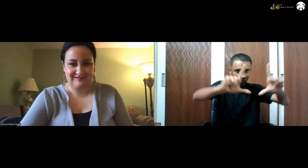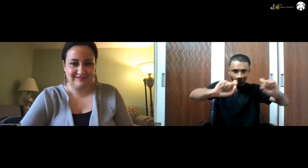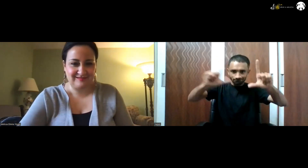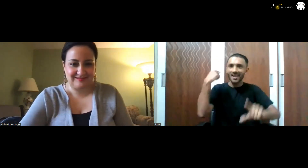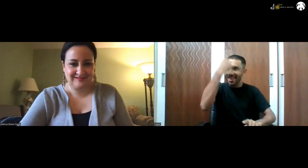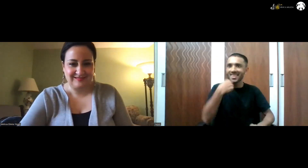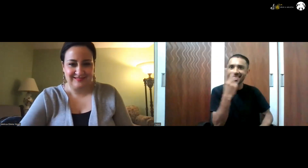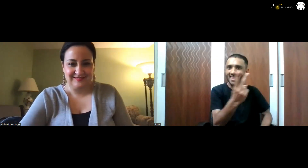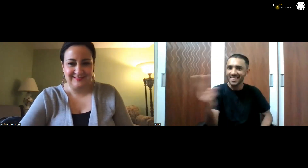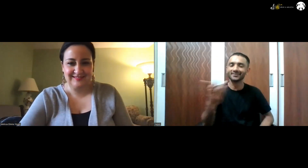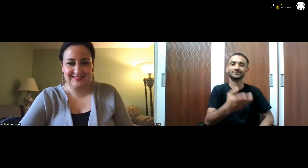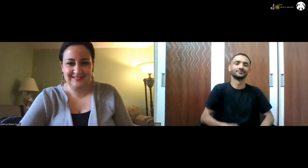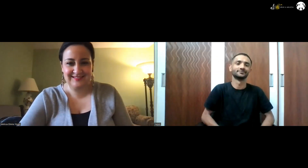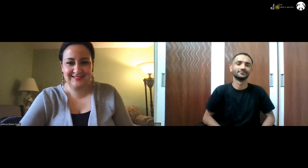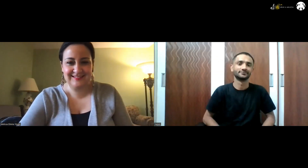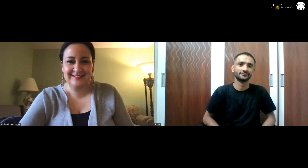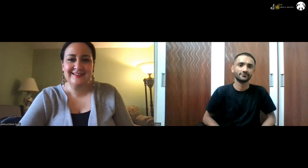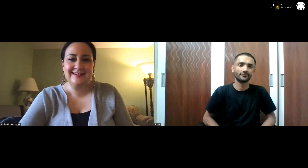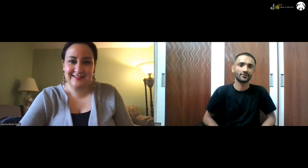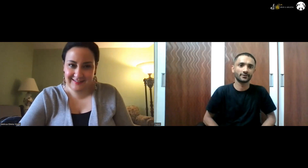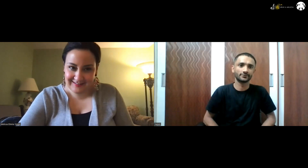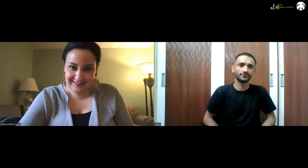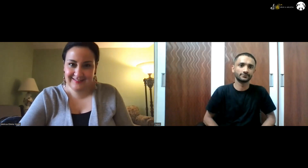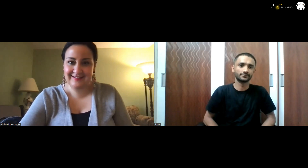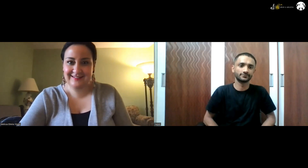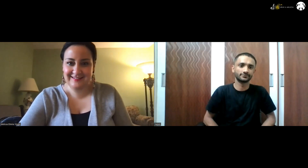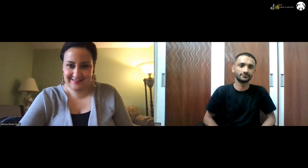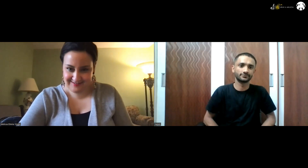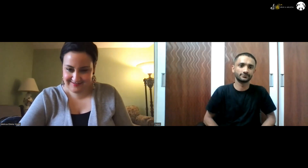Yes, please. Too many people have their videos turned off. Let's turn on those videos.